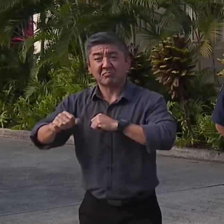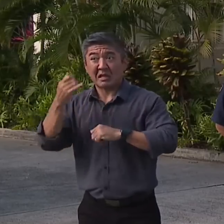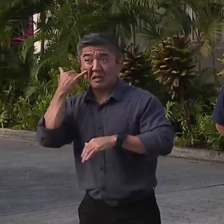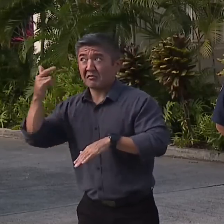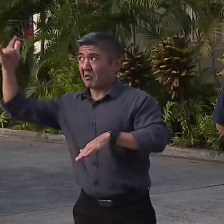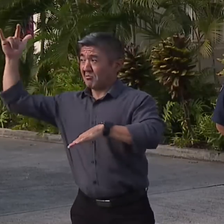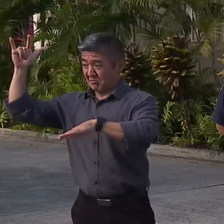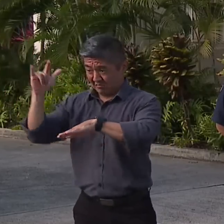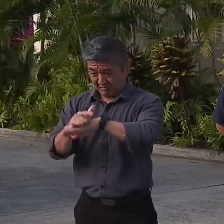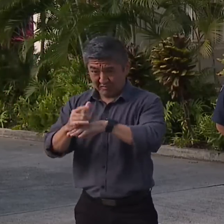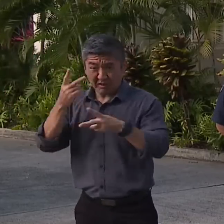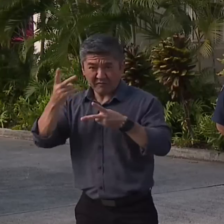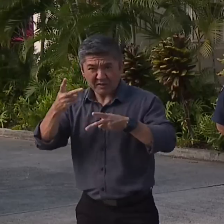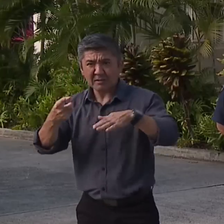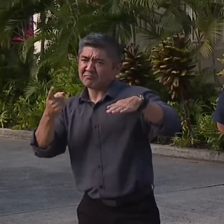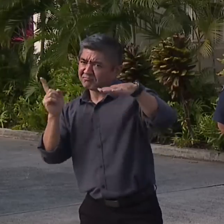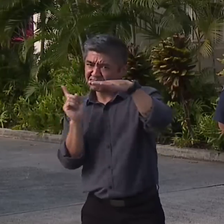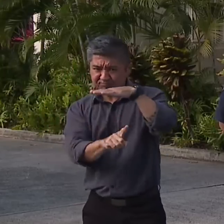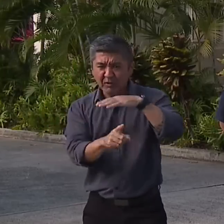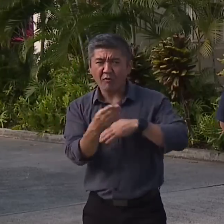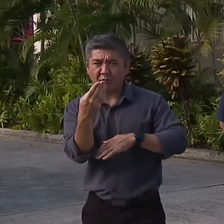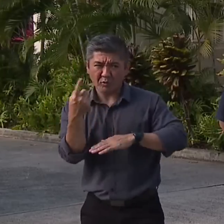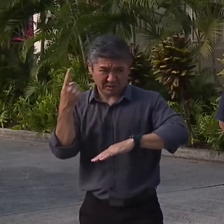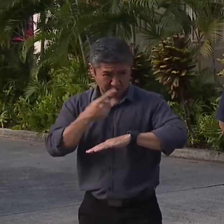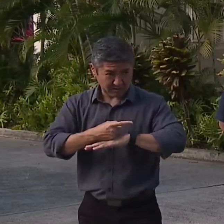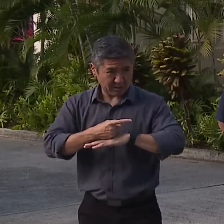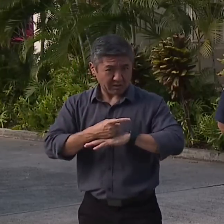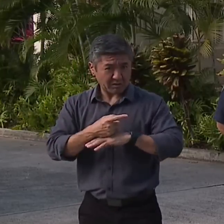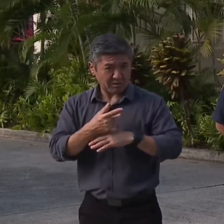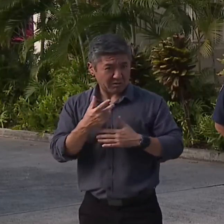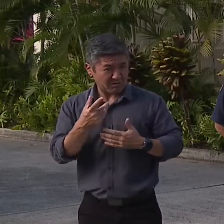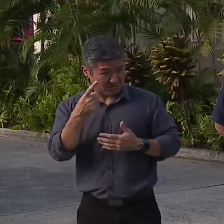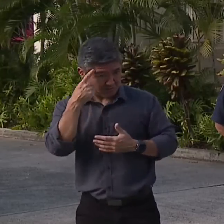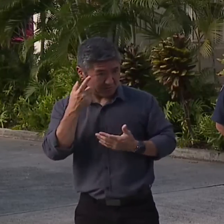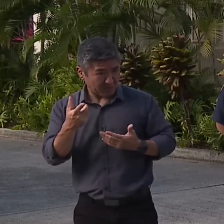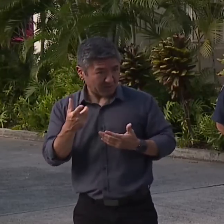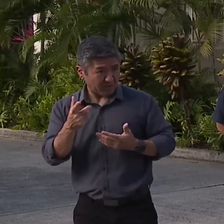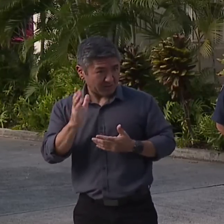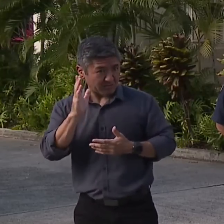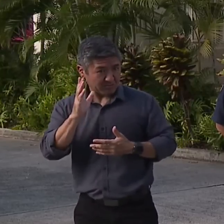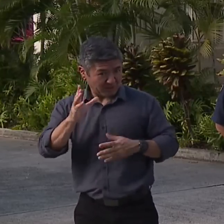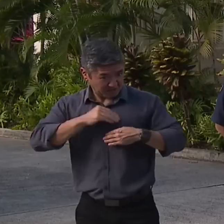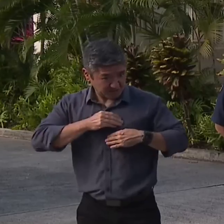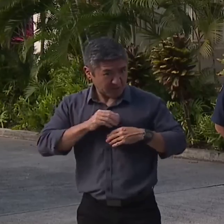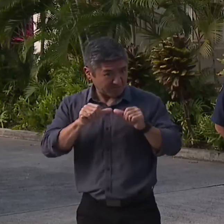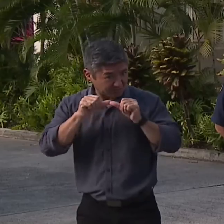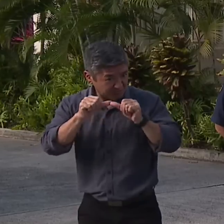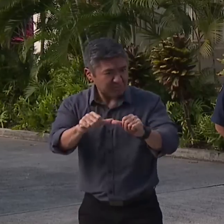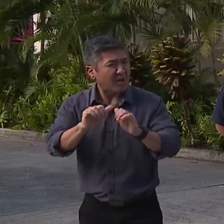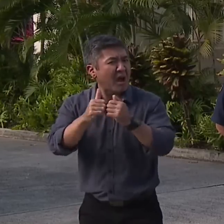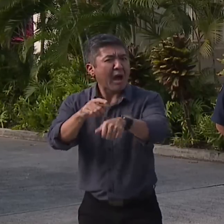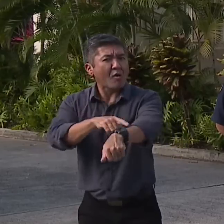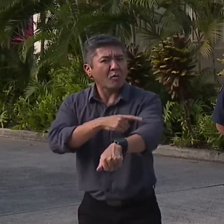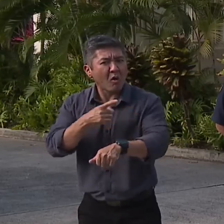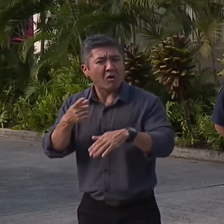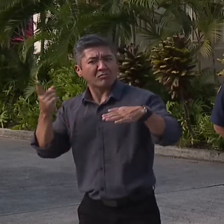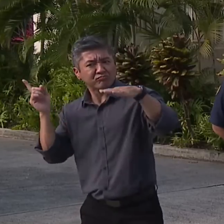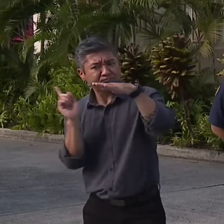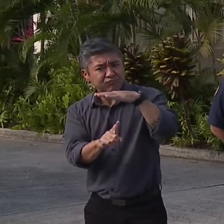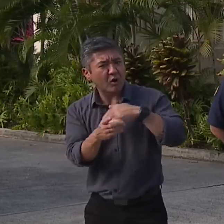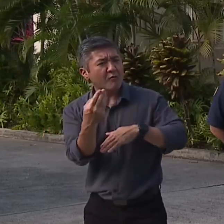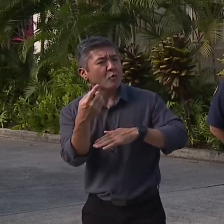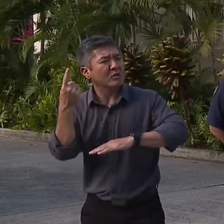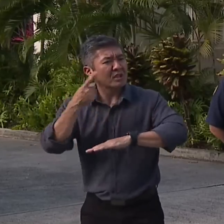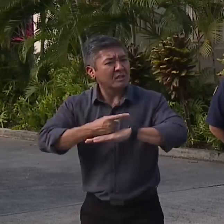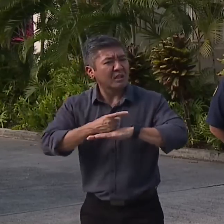visitors. How do you see this? Is this going to happen, and how long is it going to happen for? So